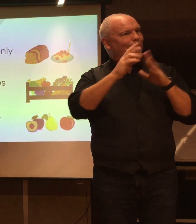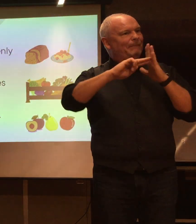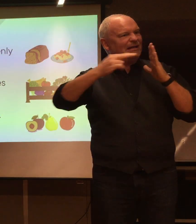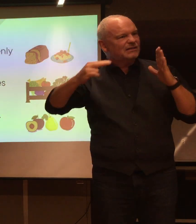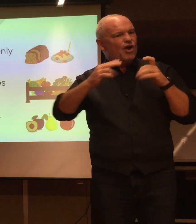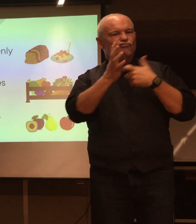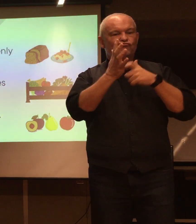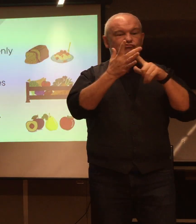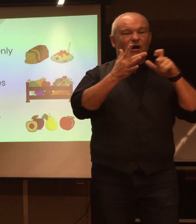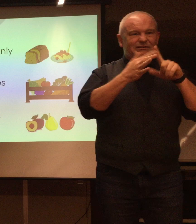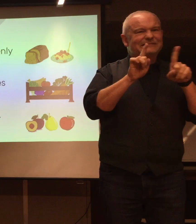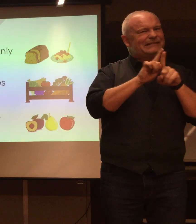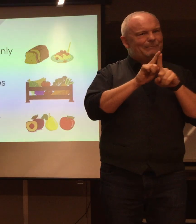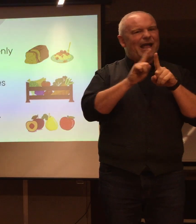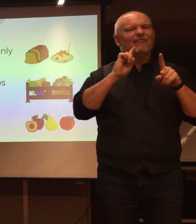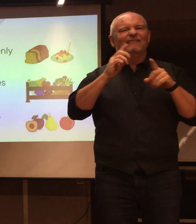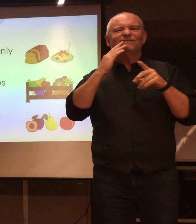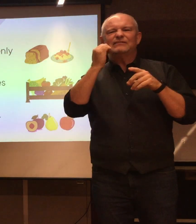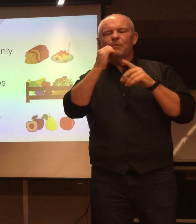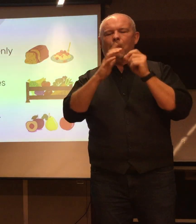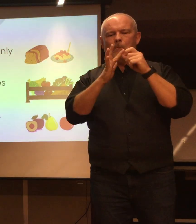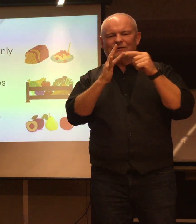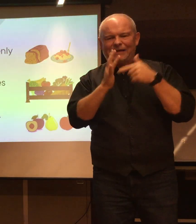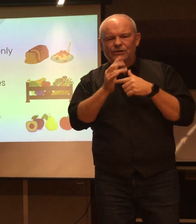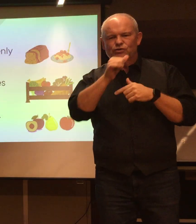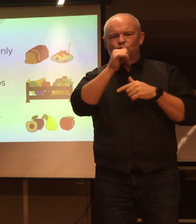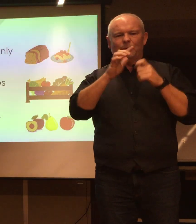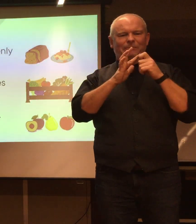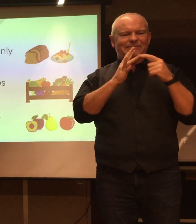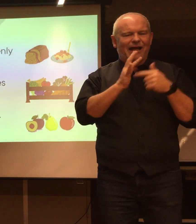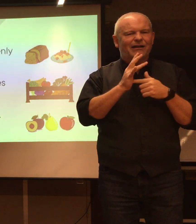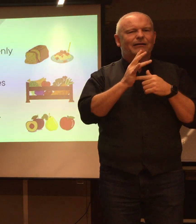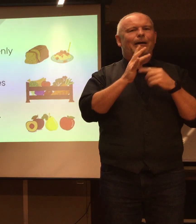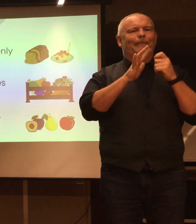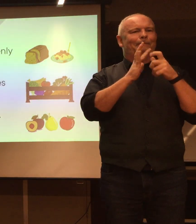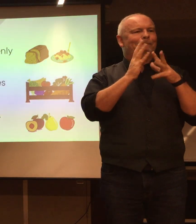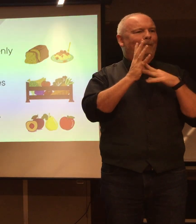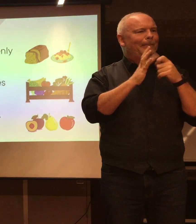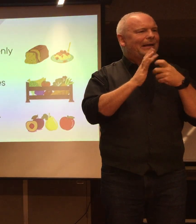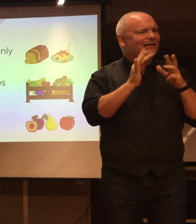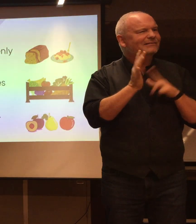the starchy vegetables like potatoes, sweet potato, and pumpkin.